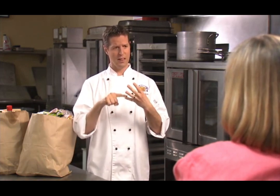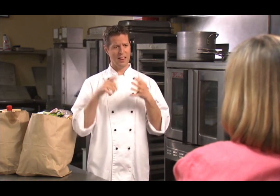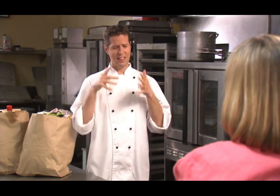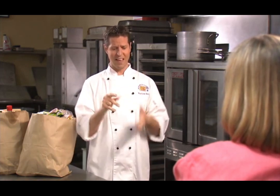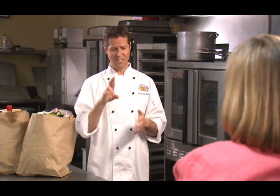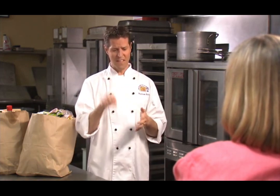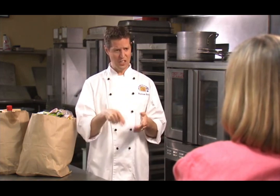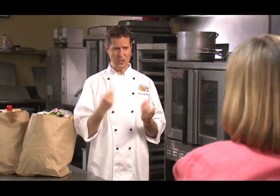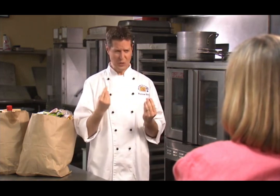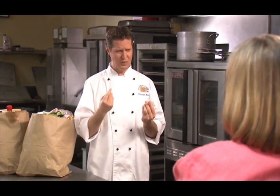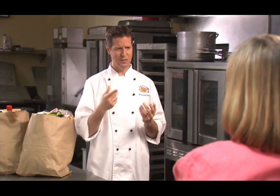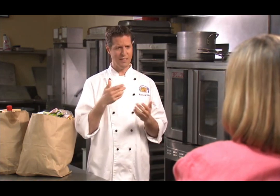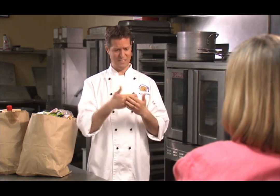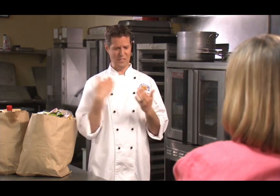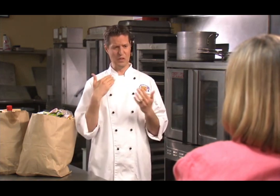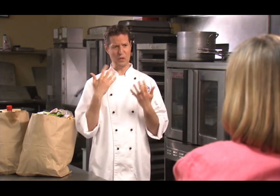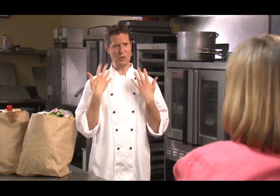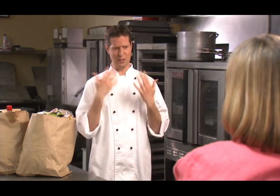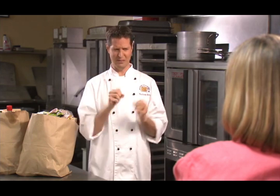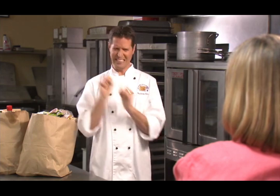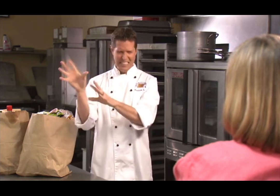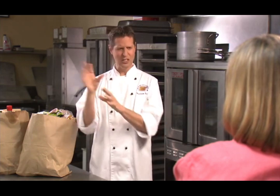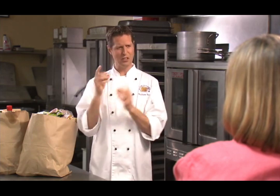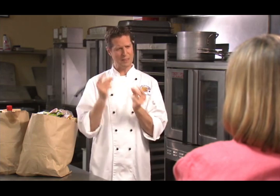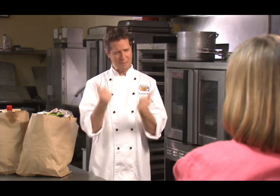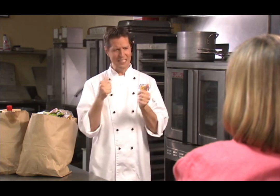And put leftovers in the refrigerator before they cool.